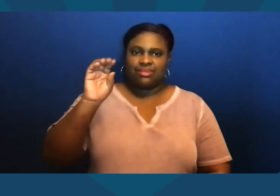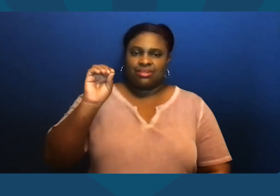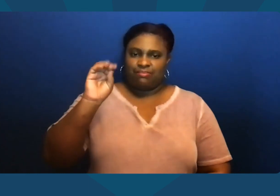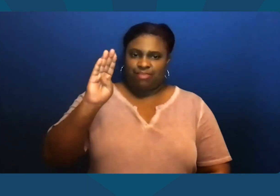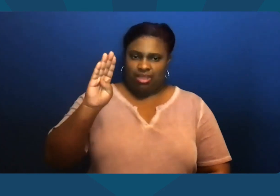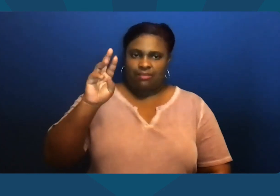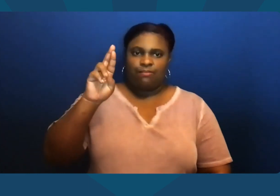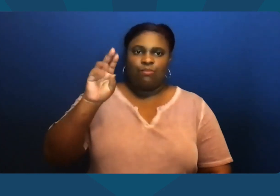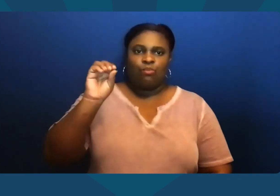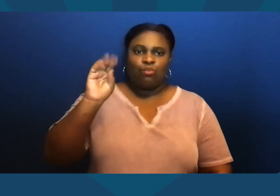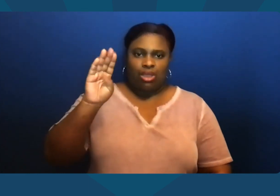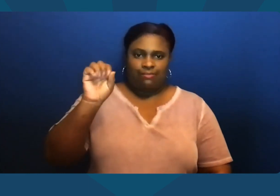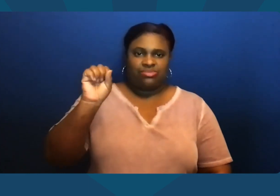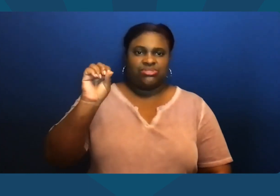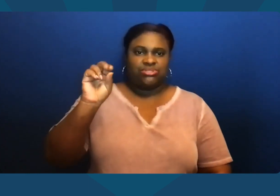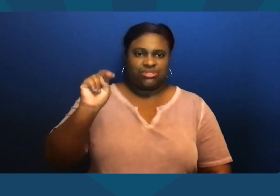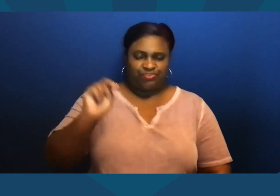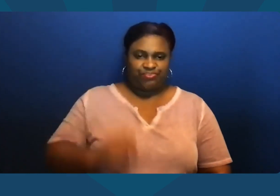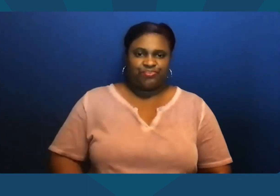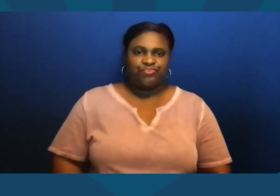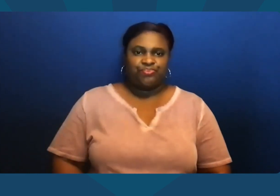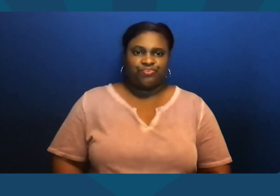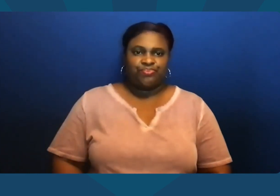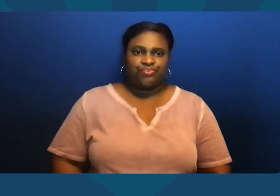Bob Robson,